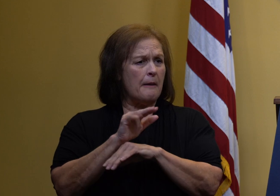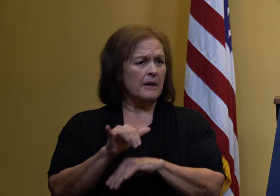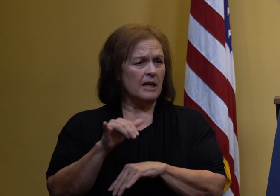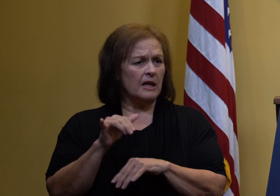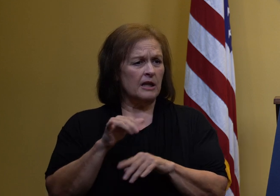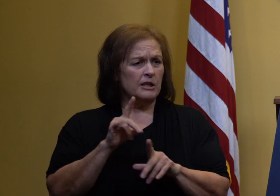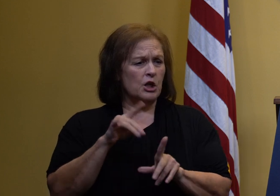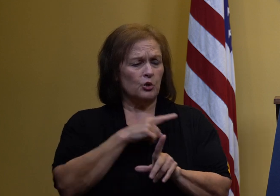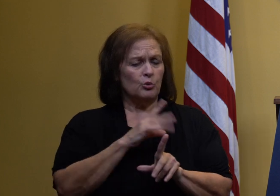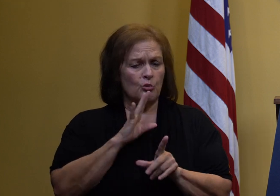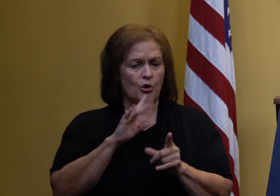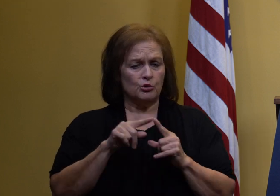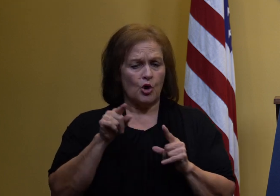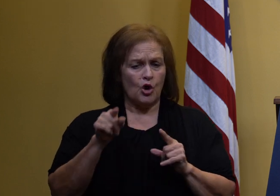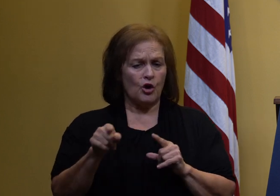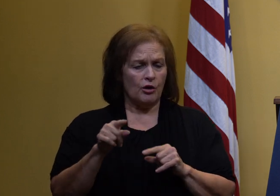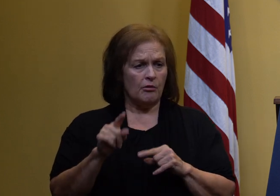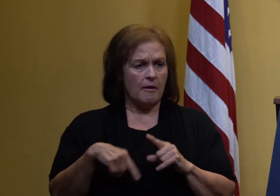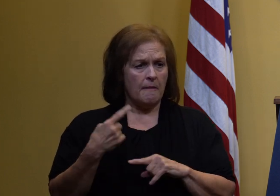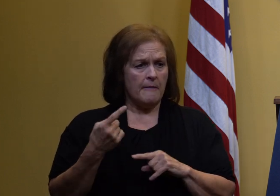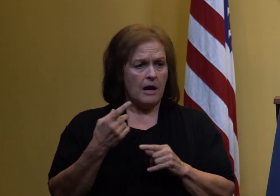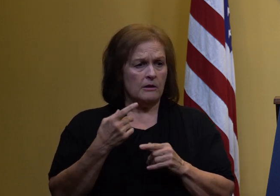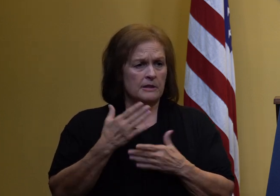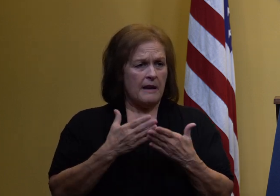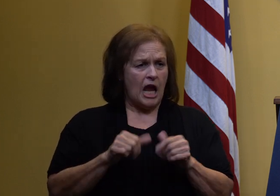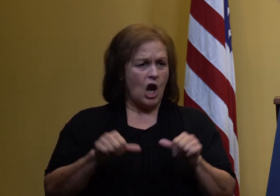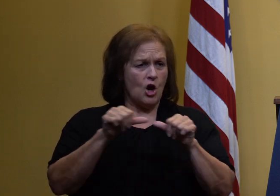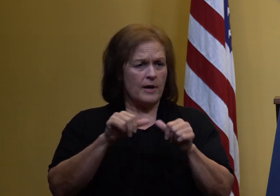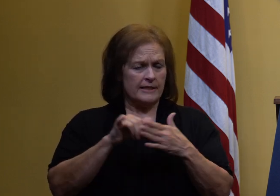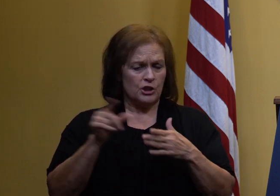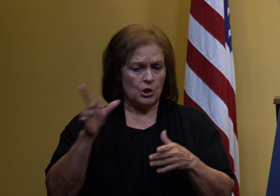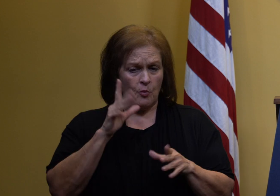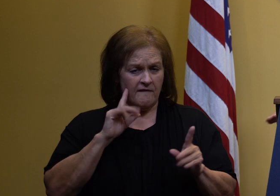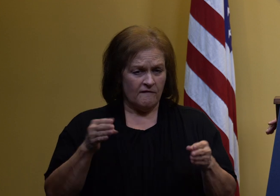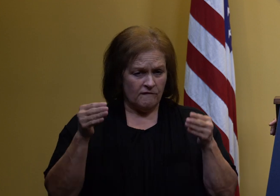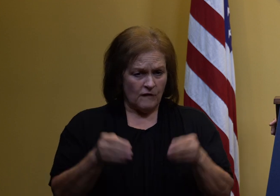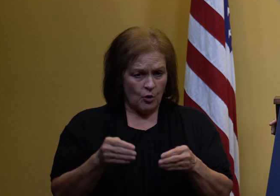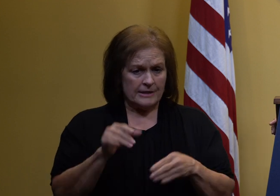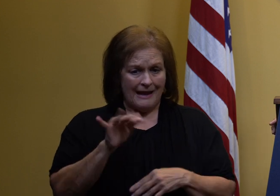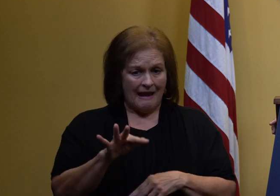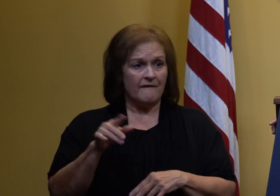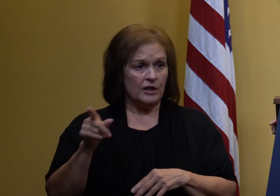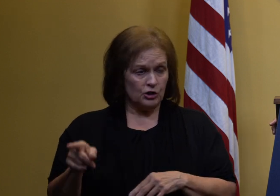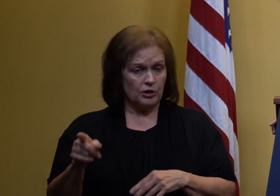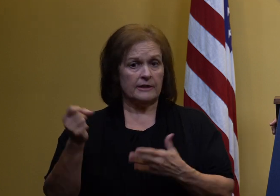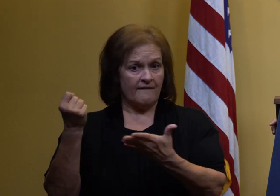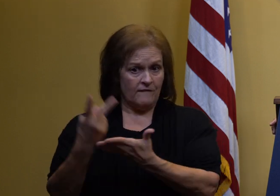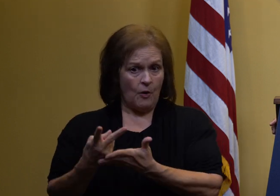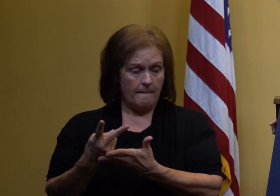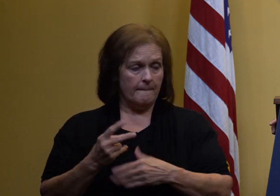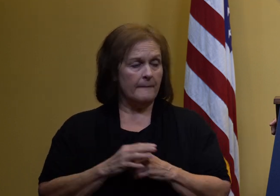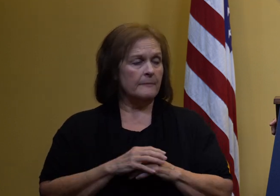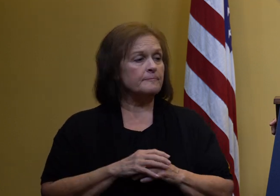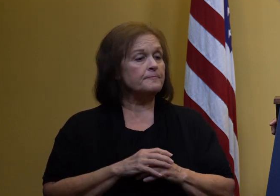her about, like, a few areas that you would hope that she would focus on initially if she is confirmed? Well, as